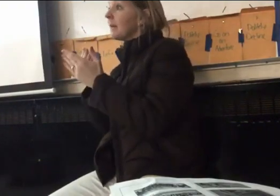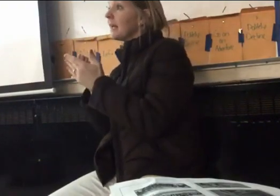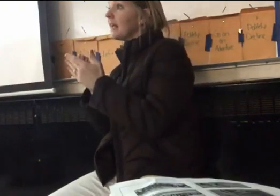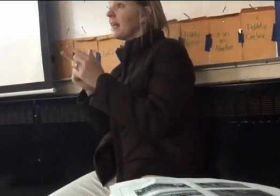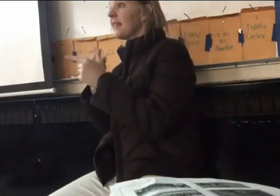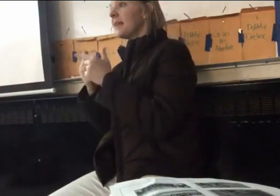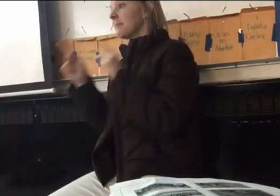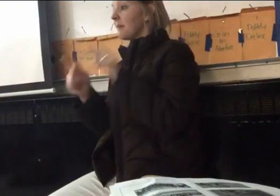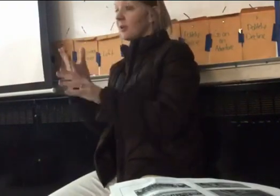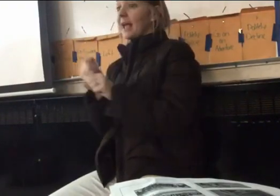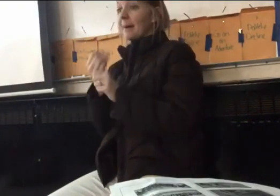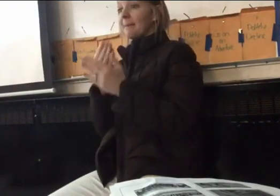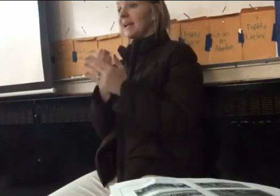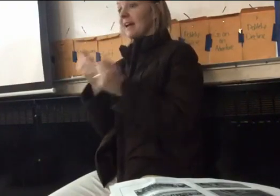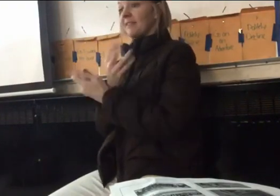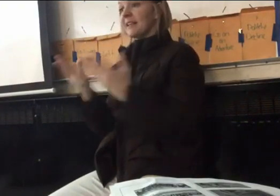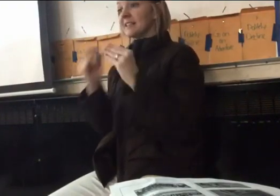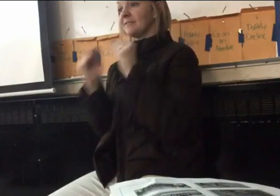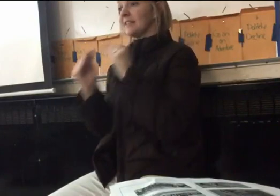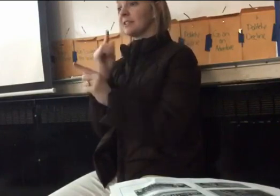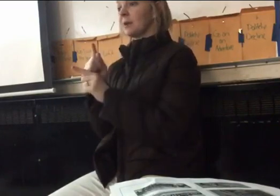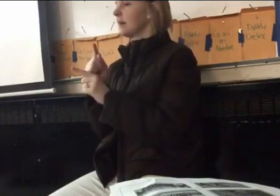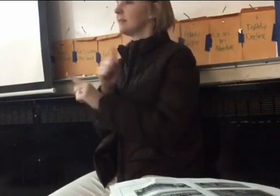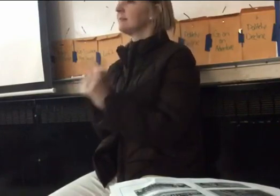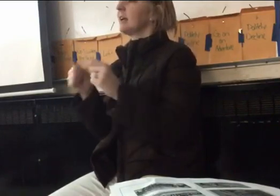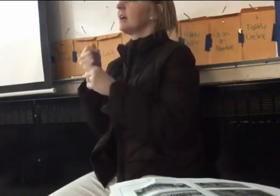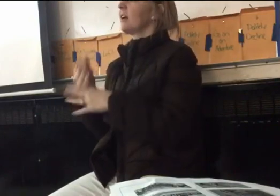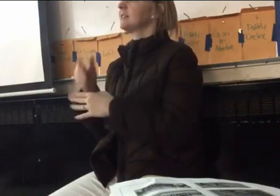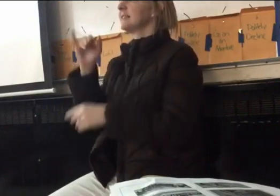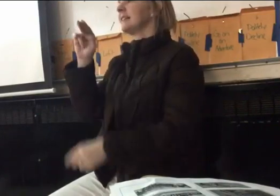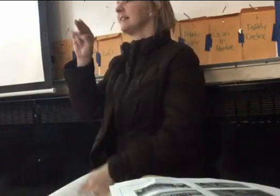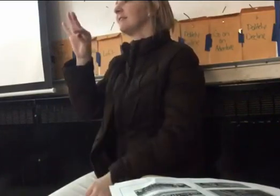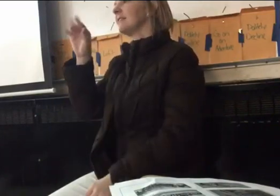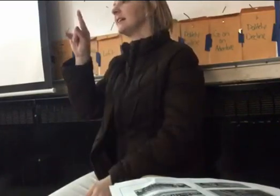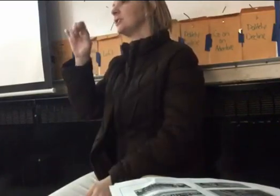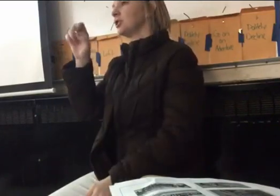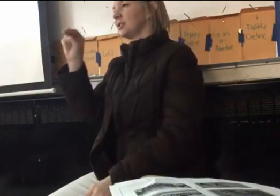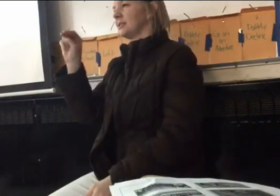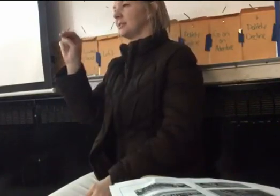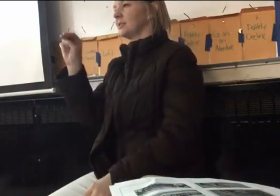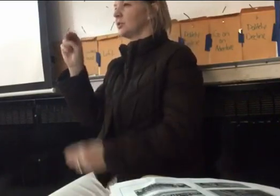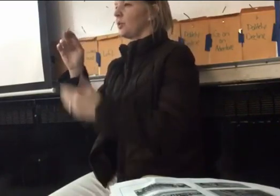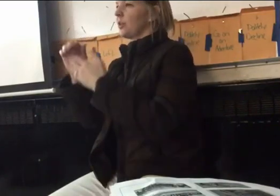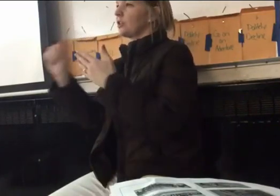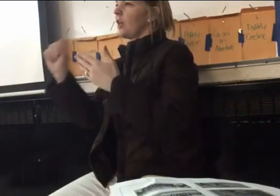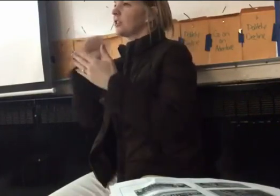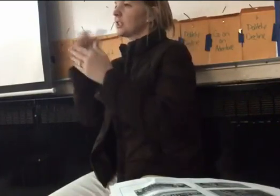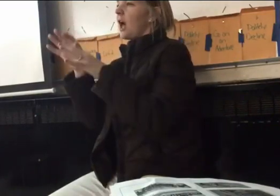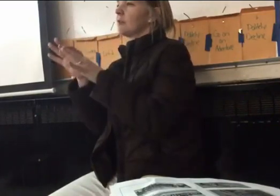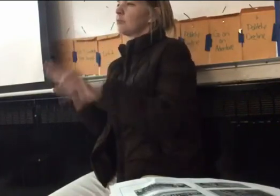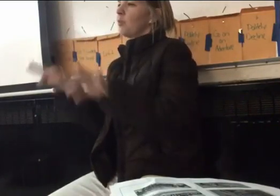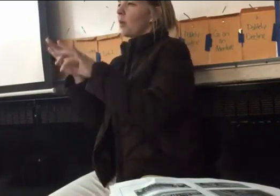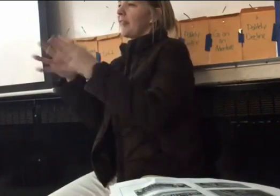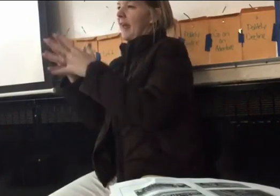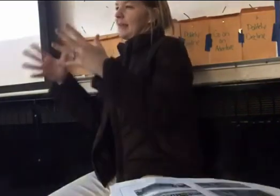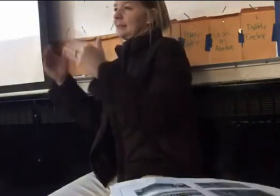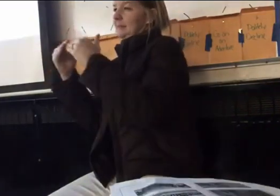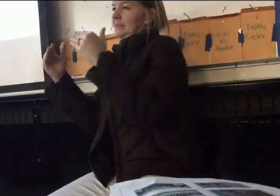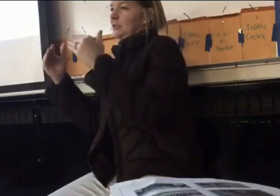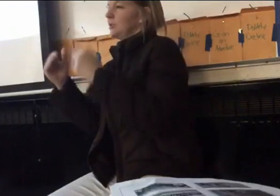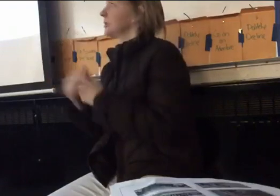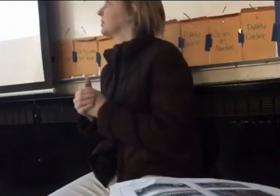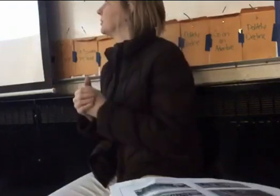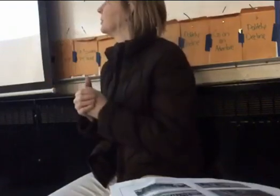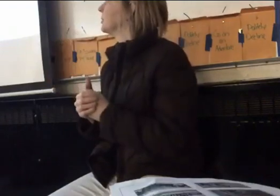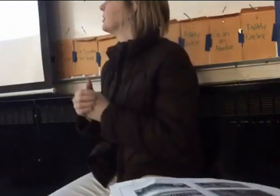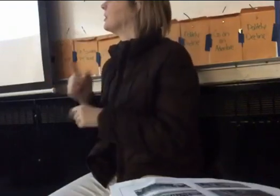money, everything's fixed. Causes inflation. Ask the South during the Civil War. Now what happens is that this is going to fail. But